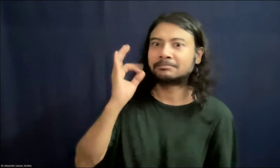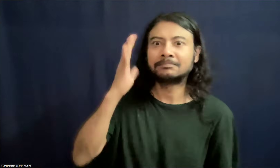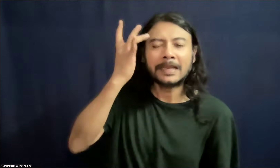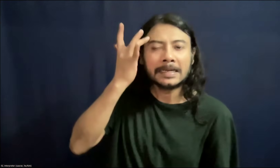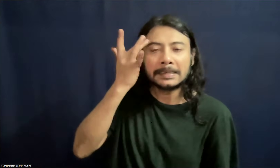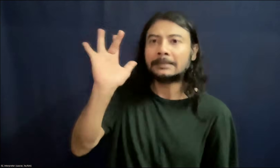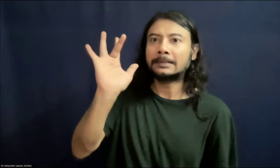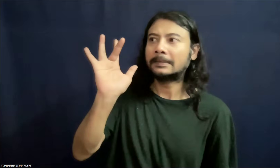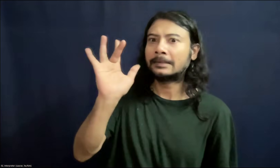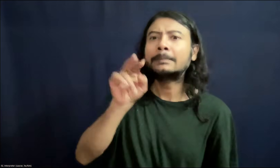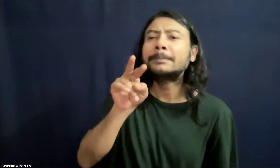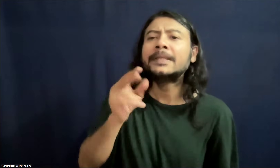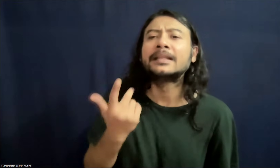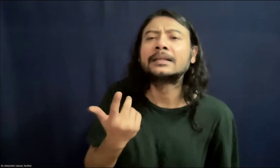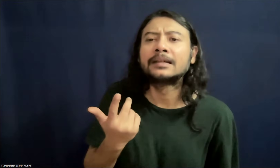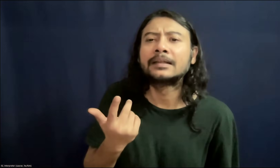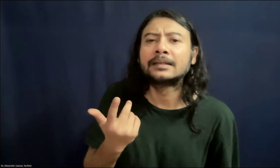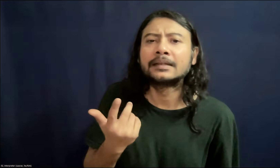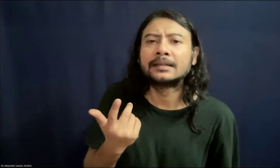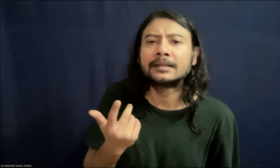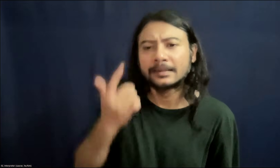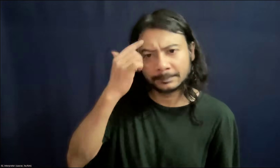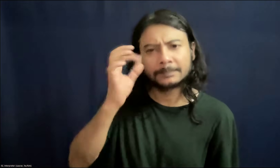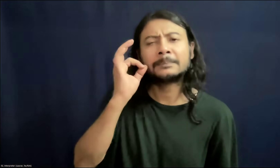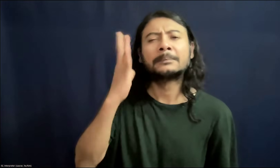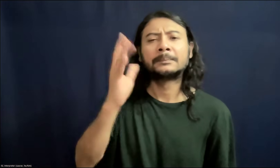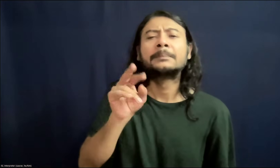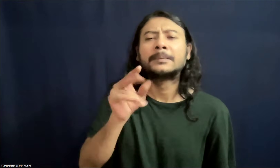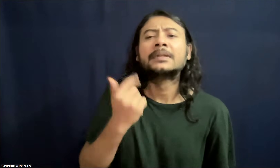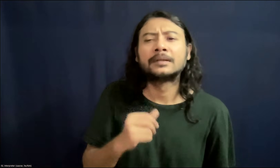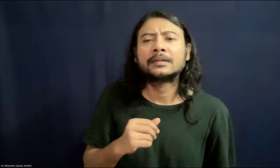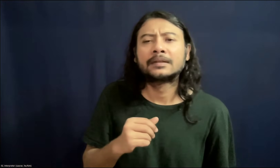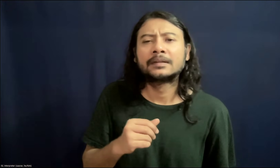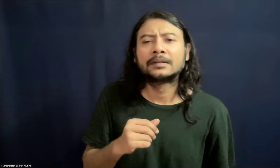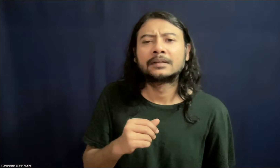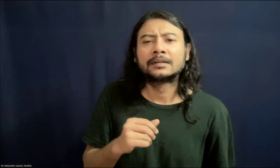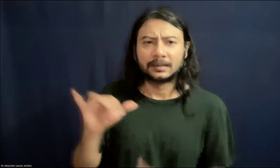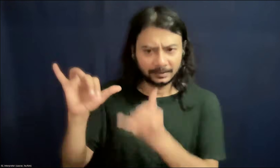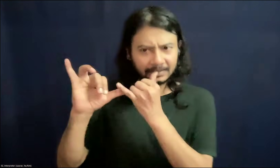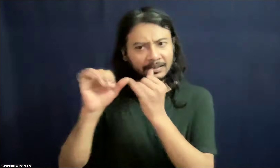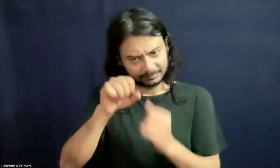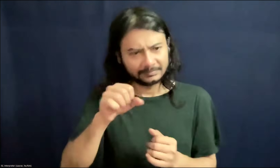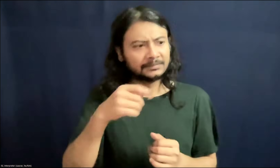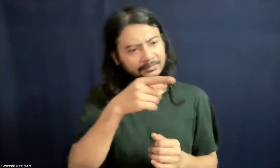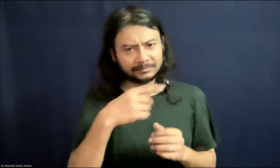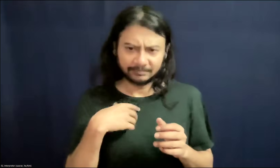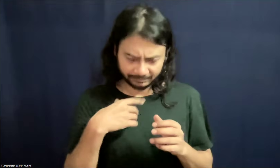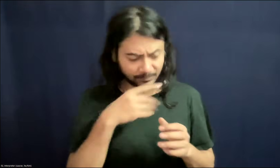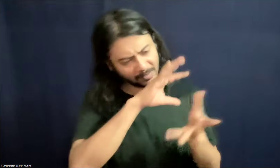saying, yeah, you will become very wise, but you'll become very intelligent. What all should I keep it in mind that I become